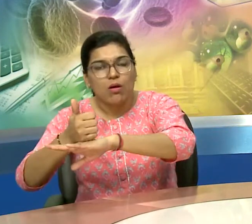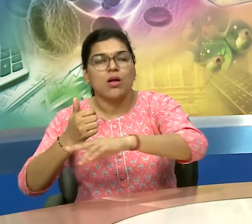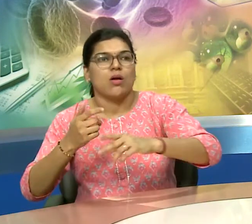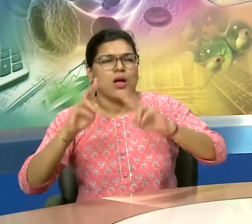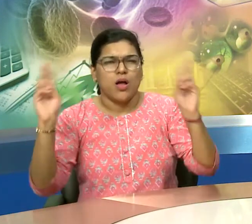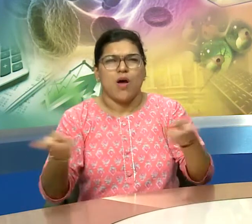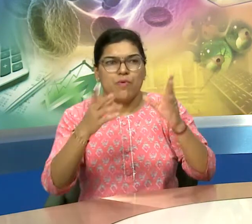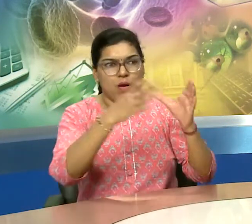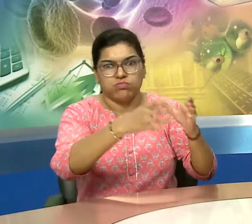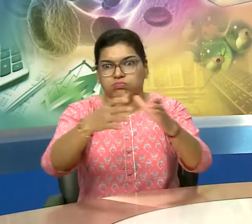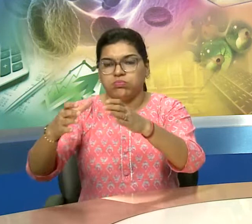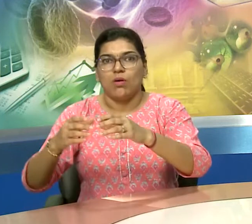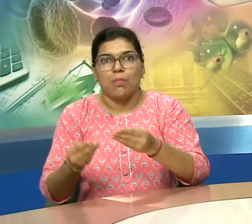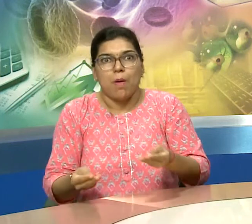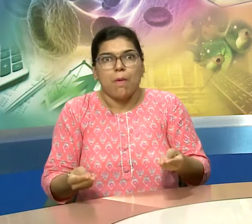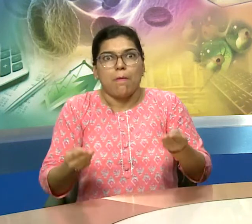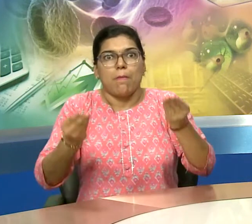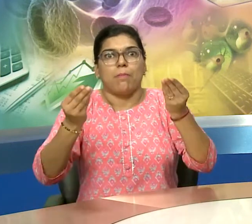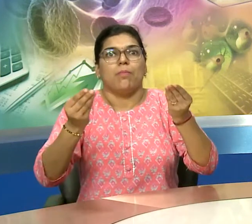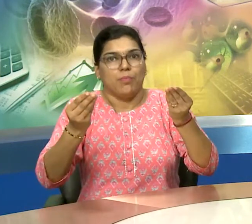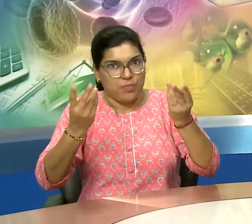required for use in daily life.